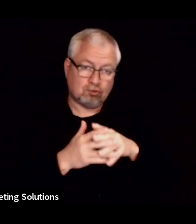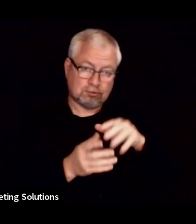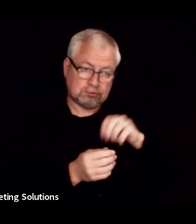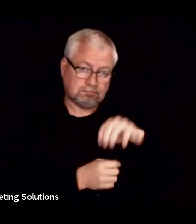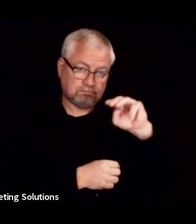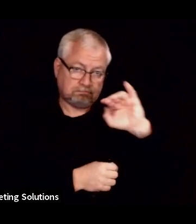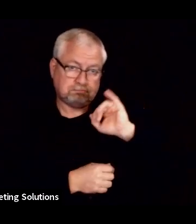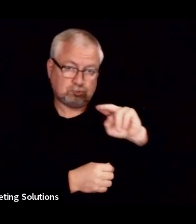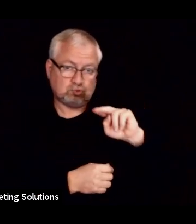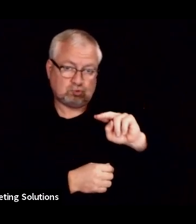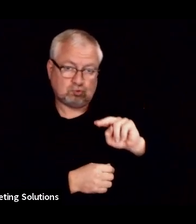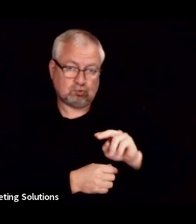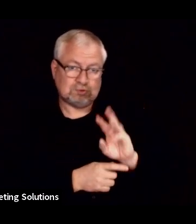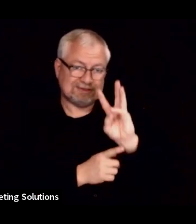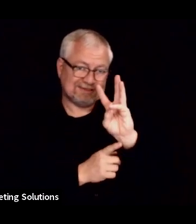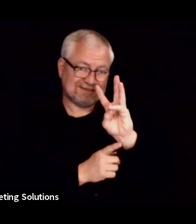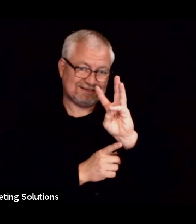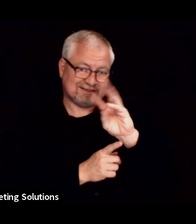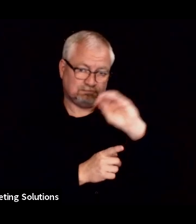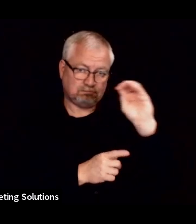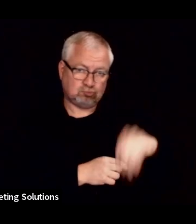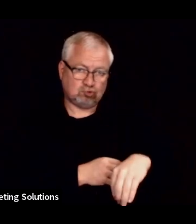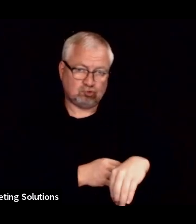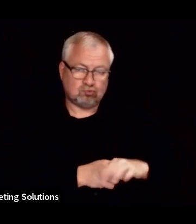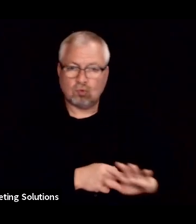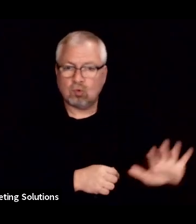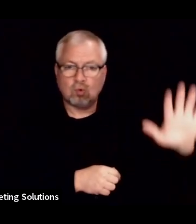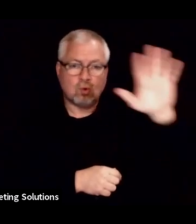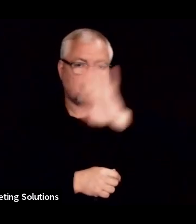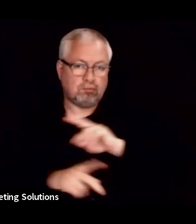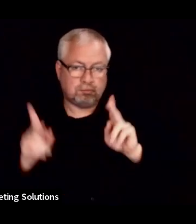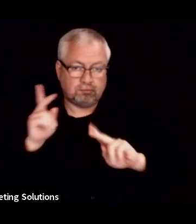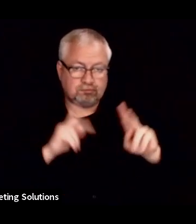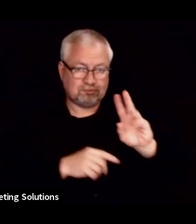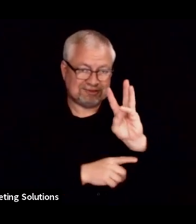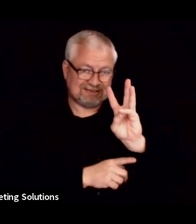6% of our state's overall population. On May